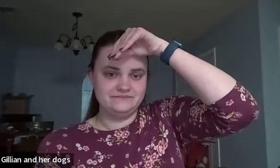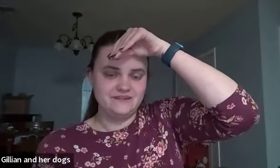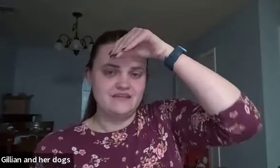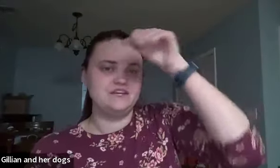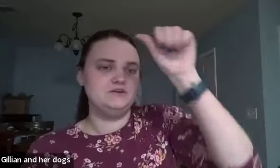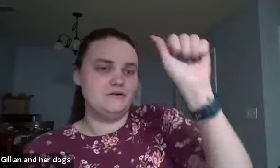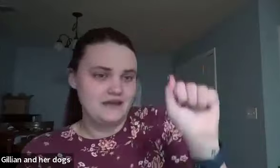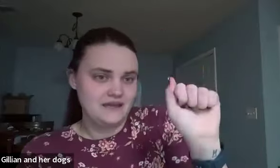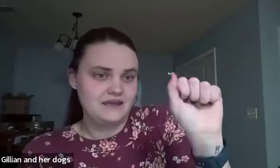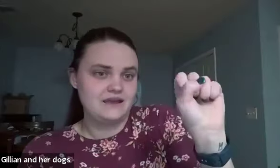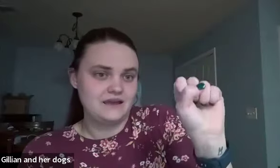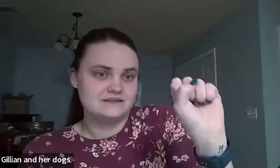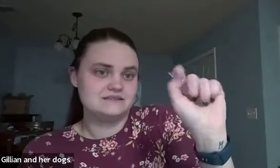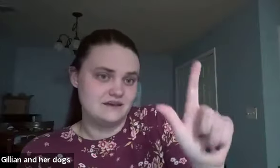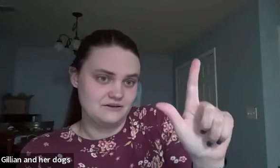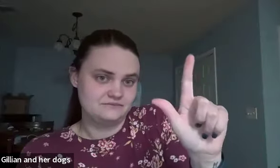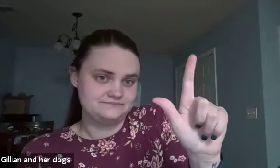And then you go ASL.